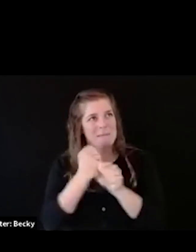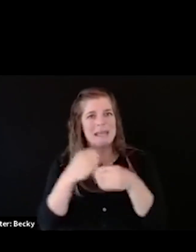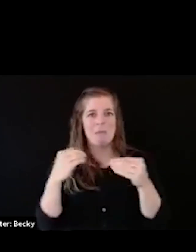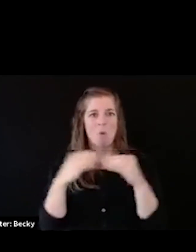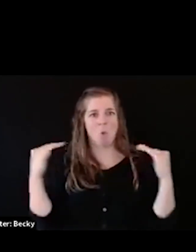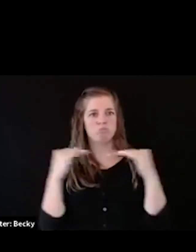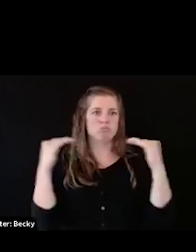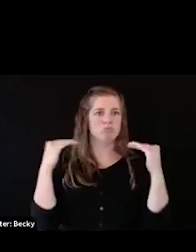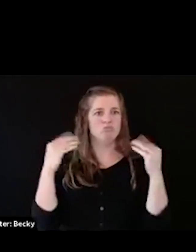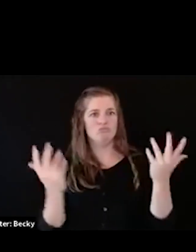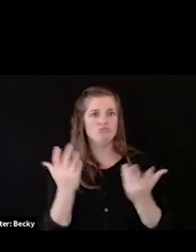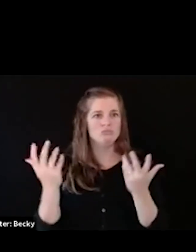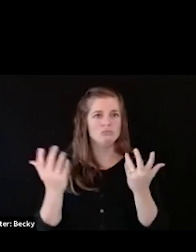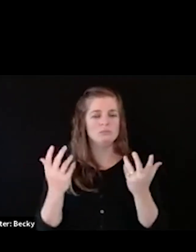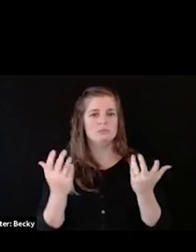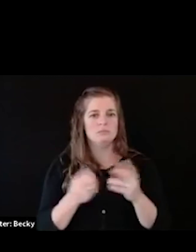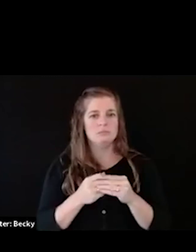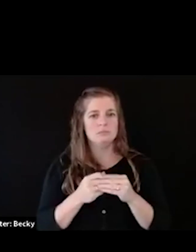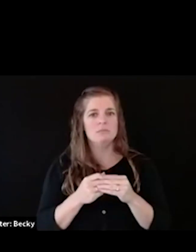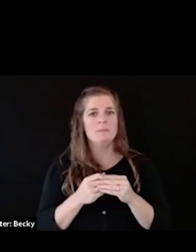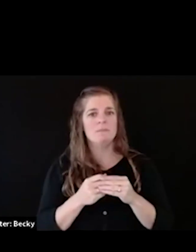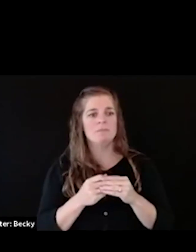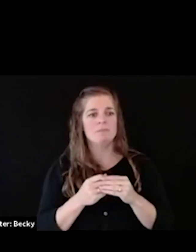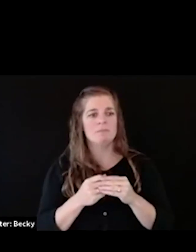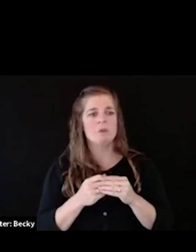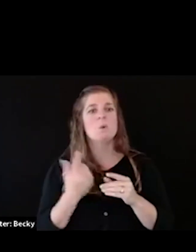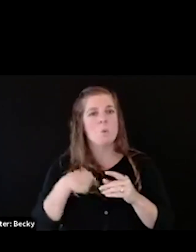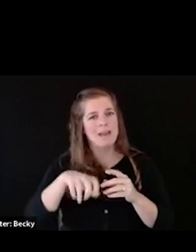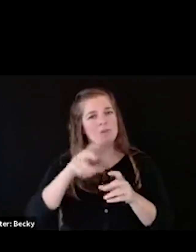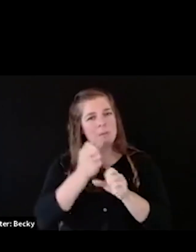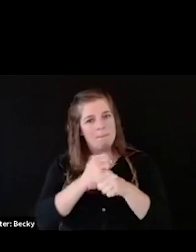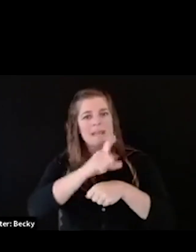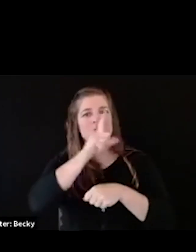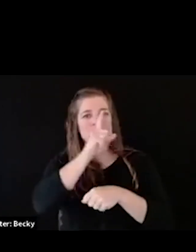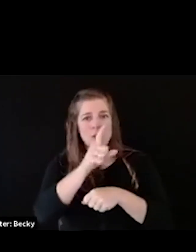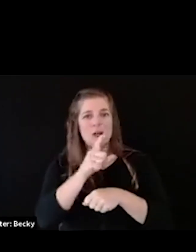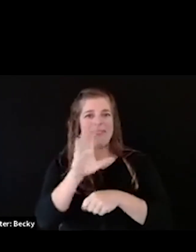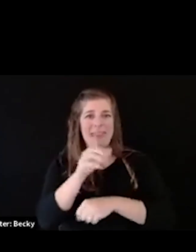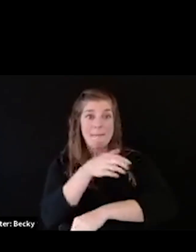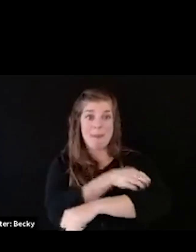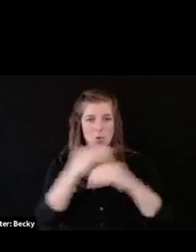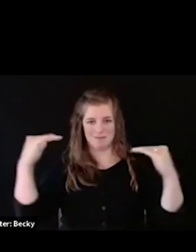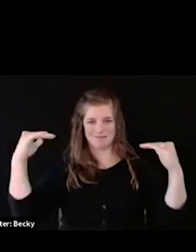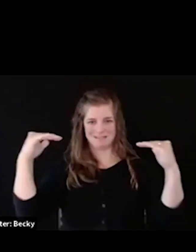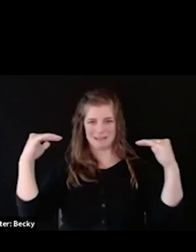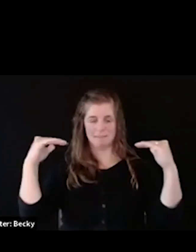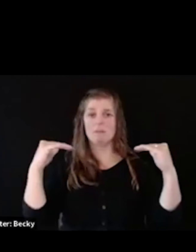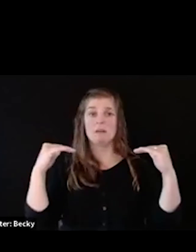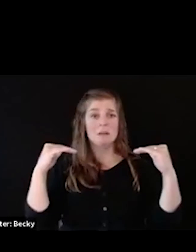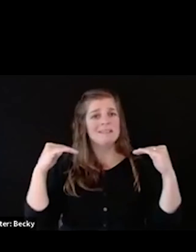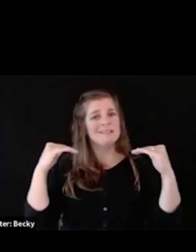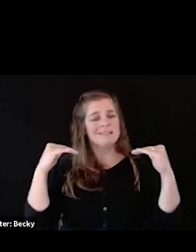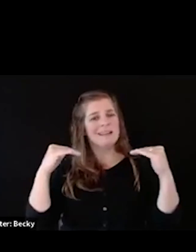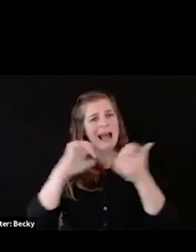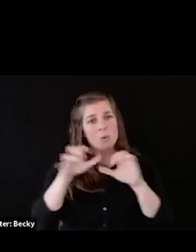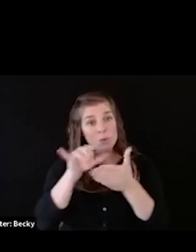democratic, and more progressive, have to hold accountable power, if you will. And that's even in the very language that we use to talk about this.